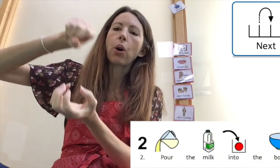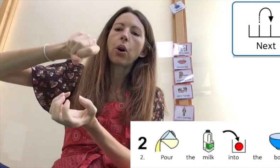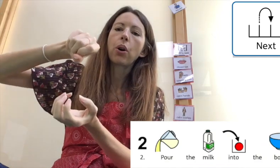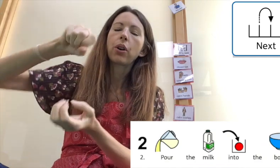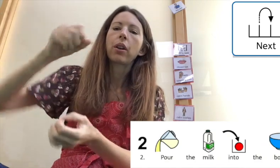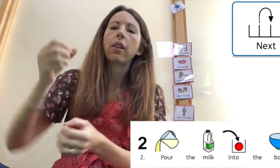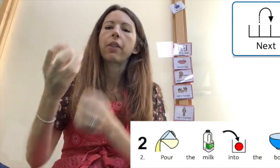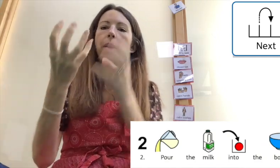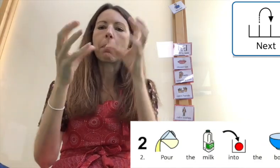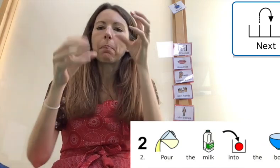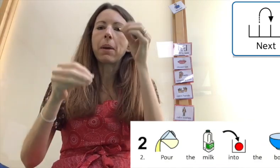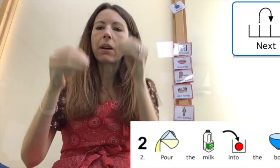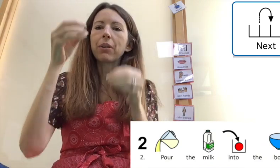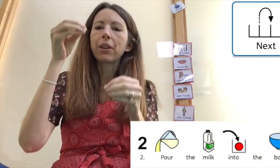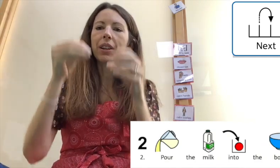pour the milk